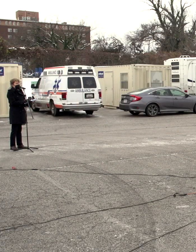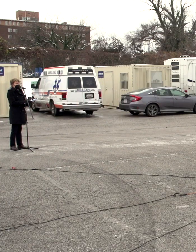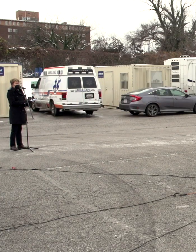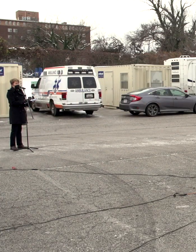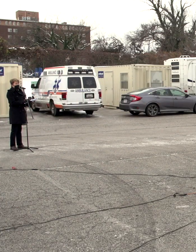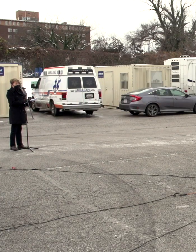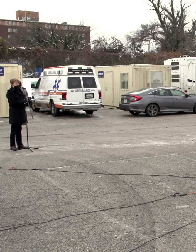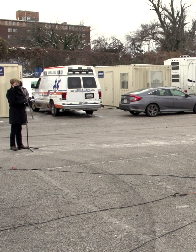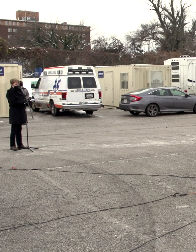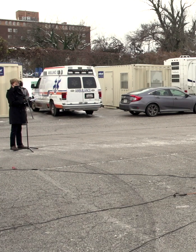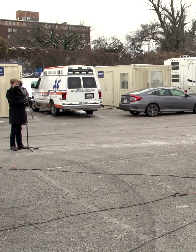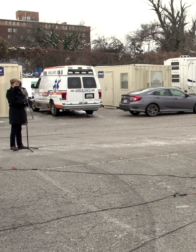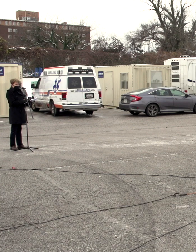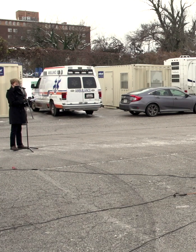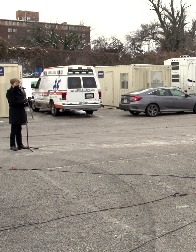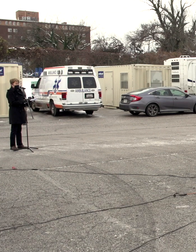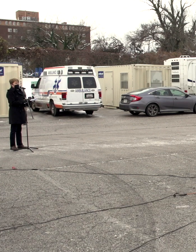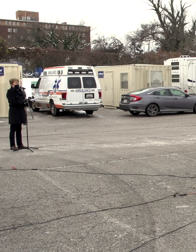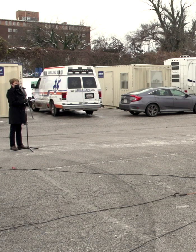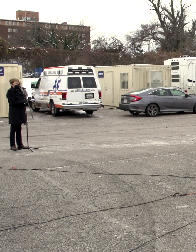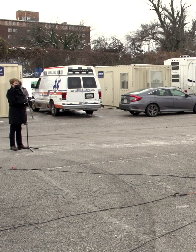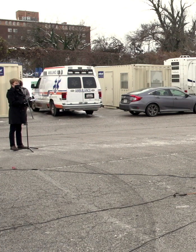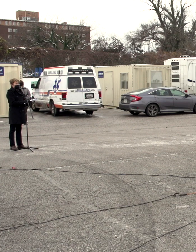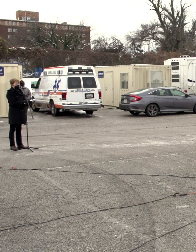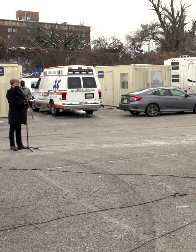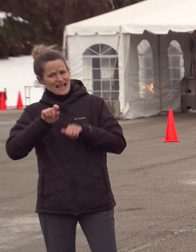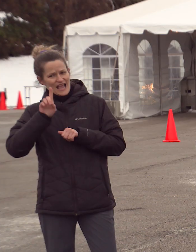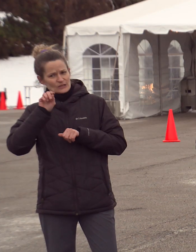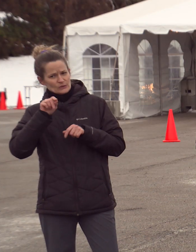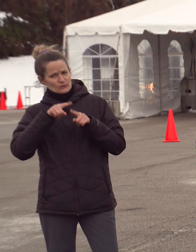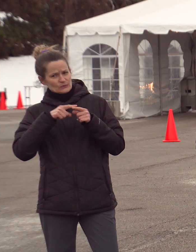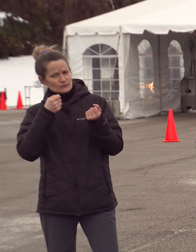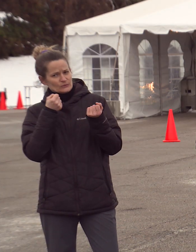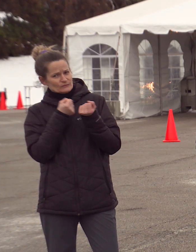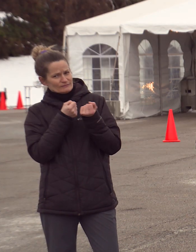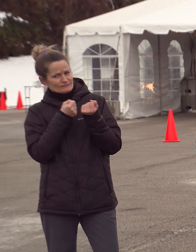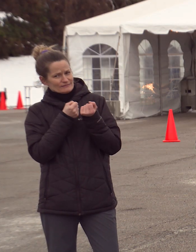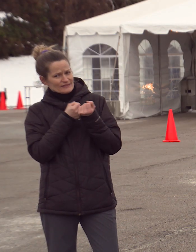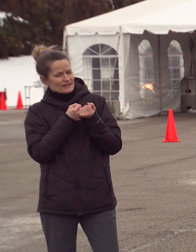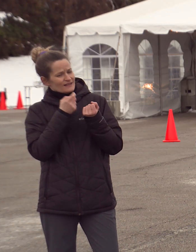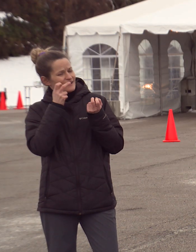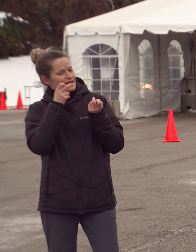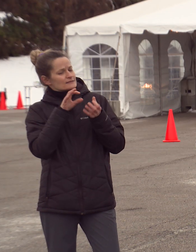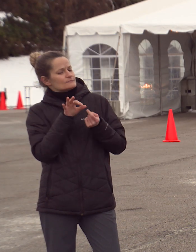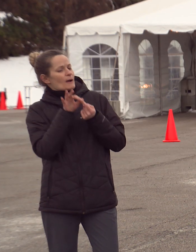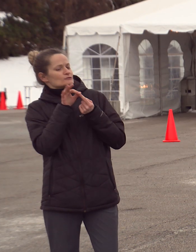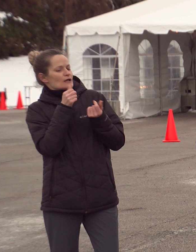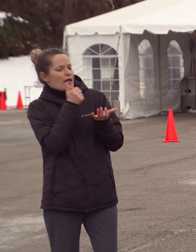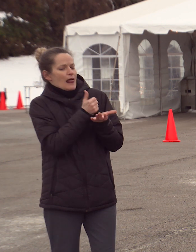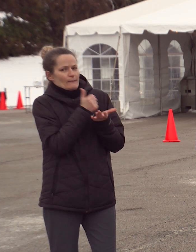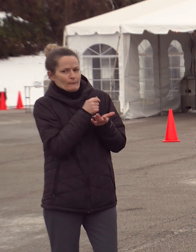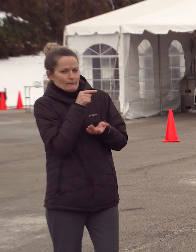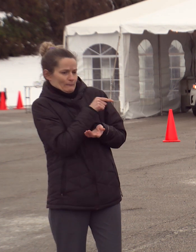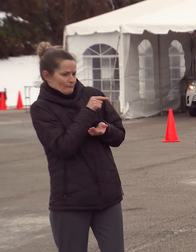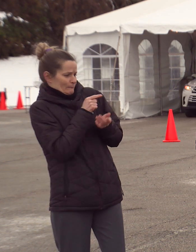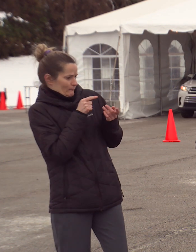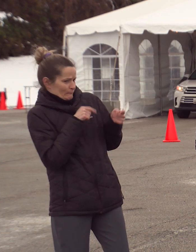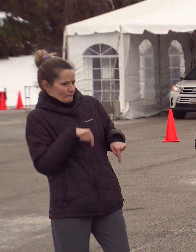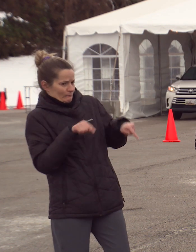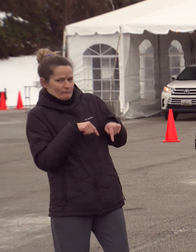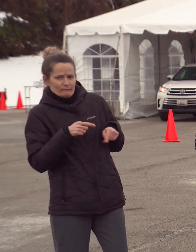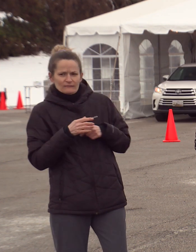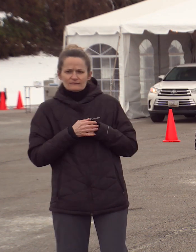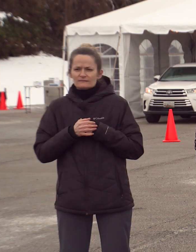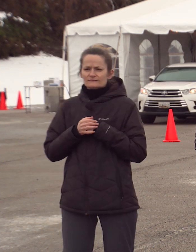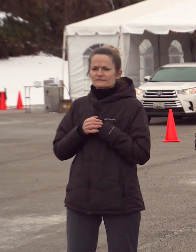do that would be especially helpful in Baltimore? Well, I think, for me, I think if you ask a question about the state,